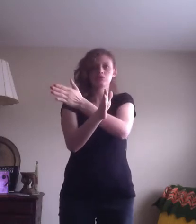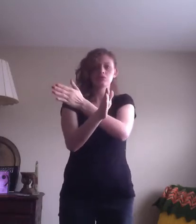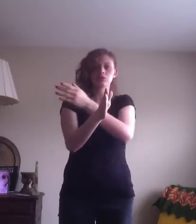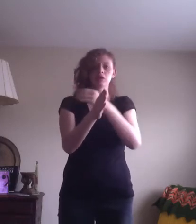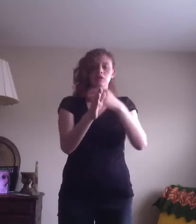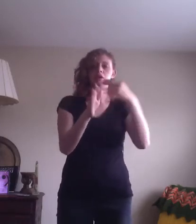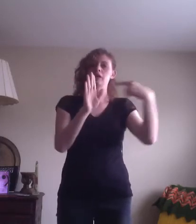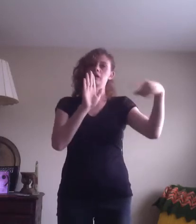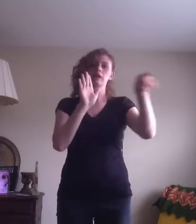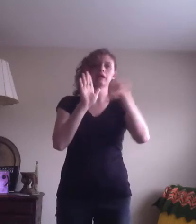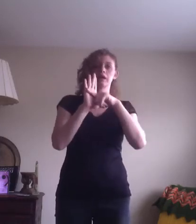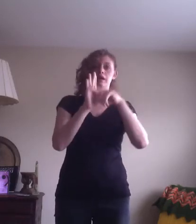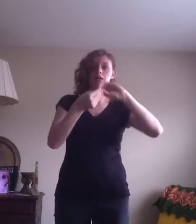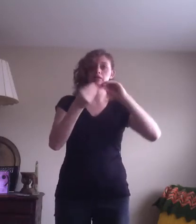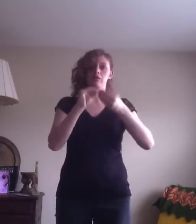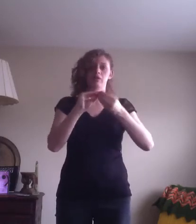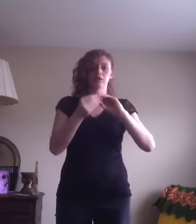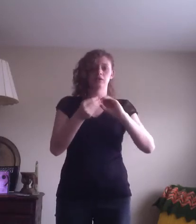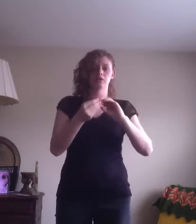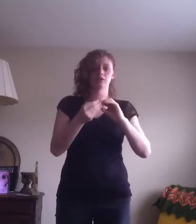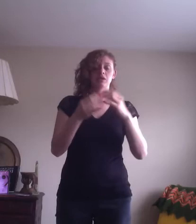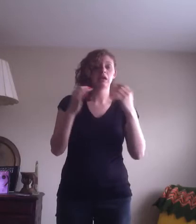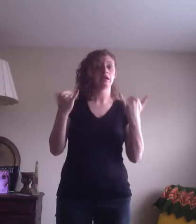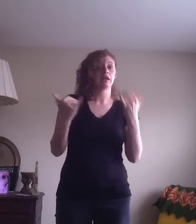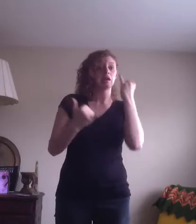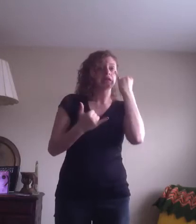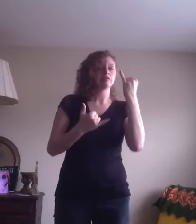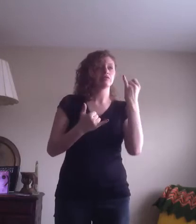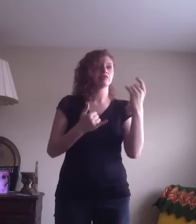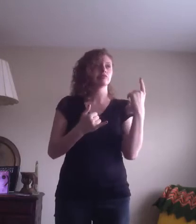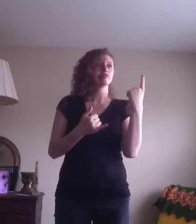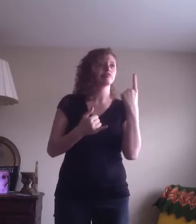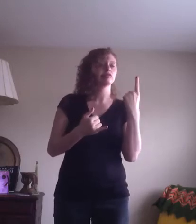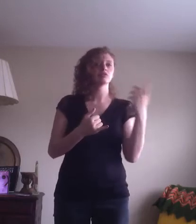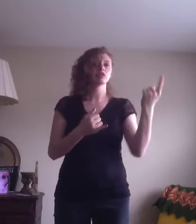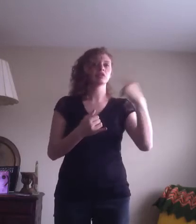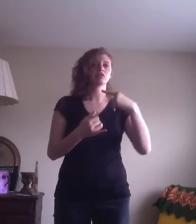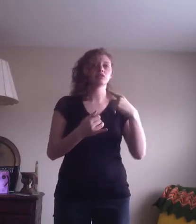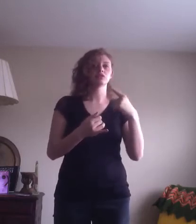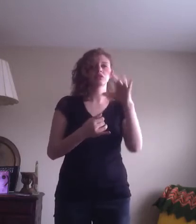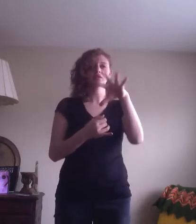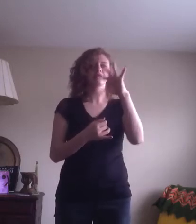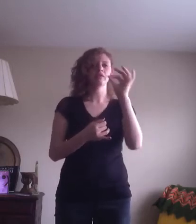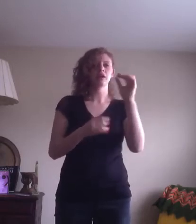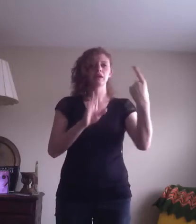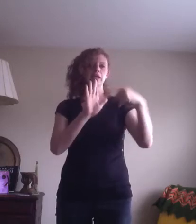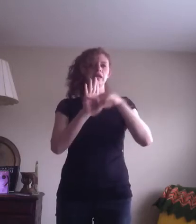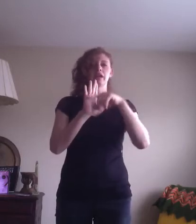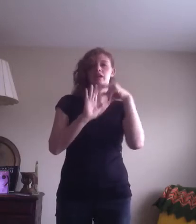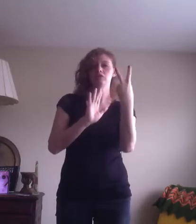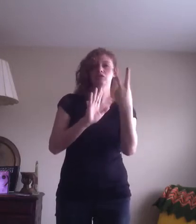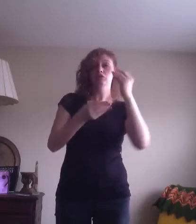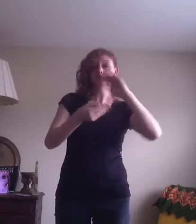-2 is 2 units to the left. So we take our unit, we go 1, so that's the home for